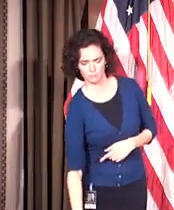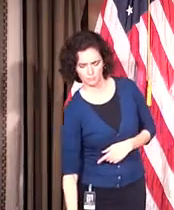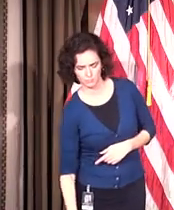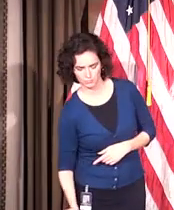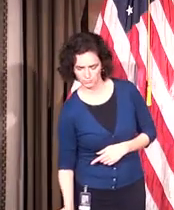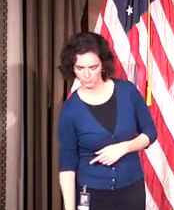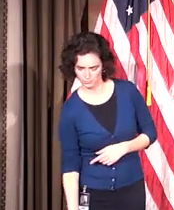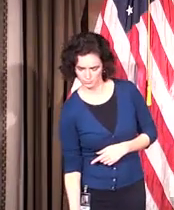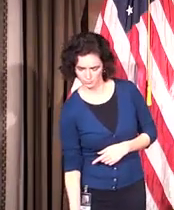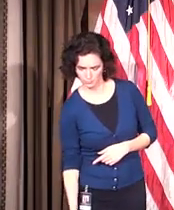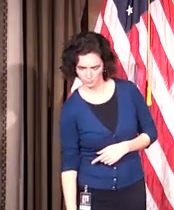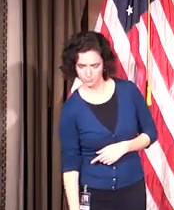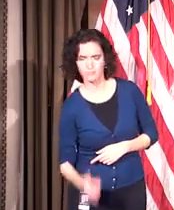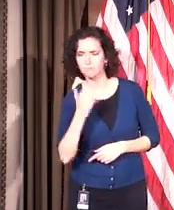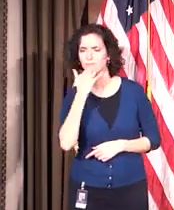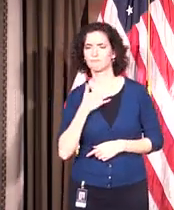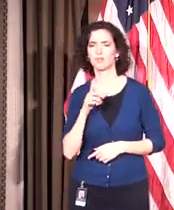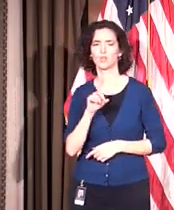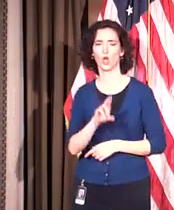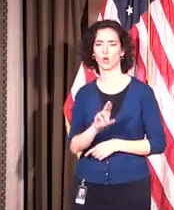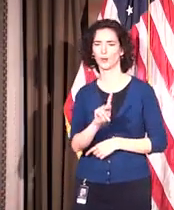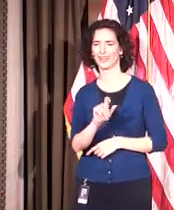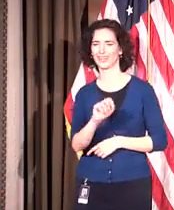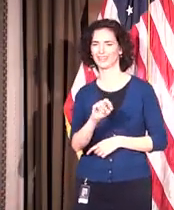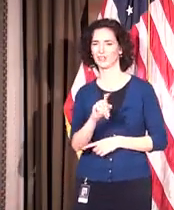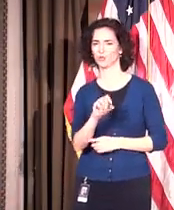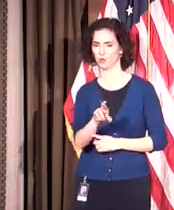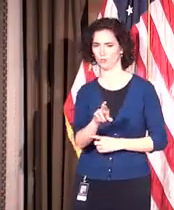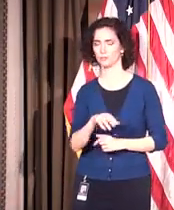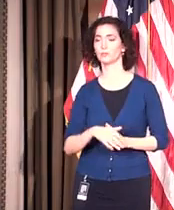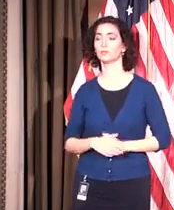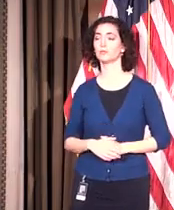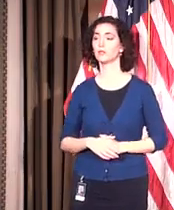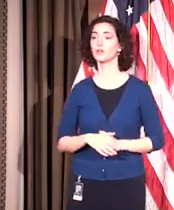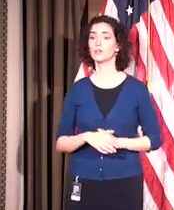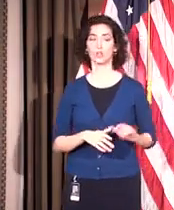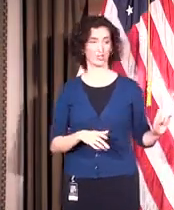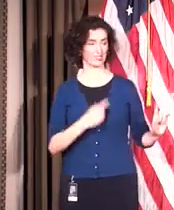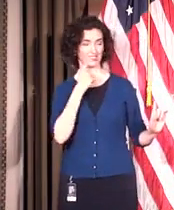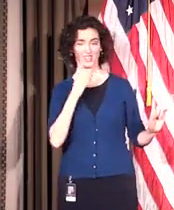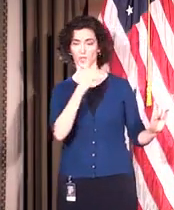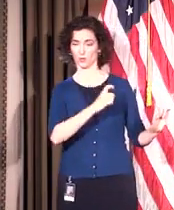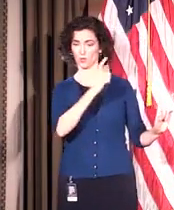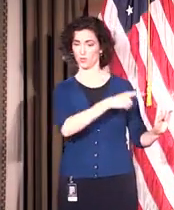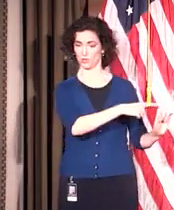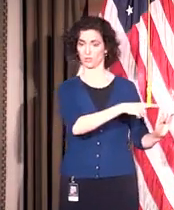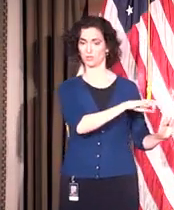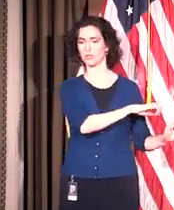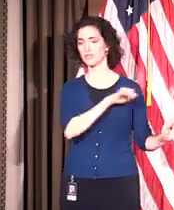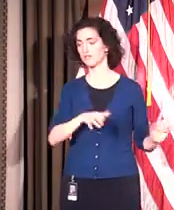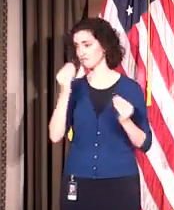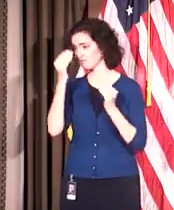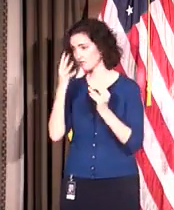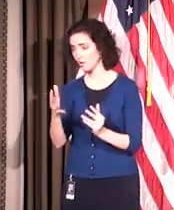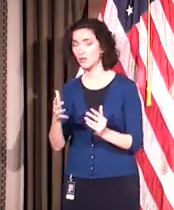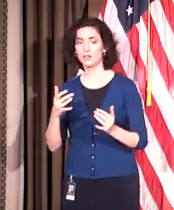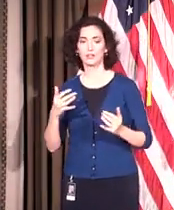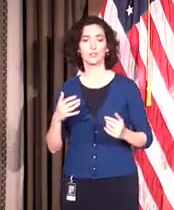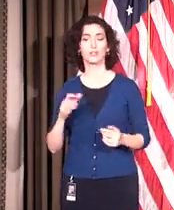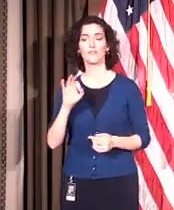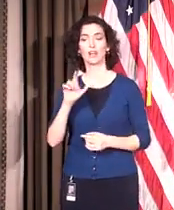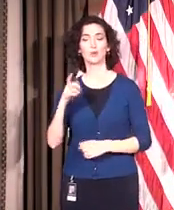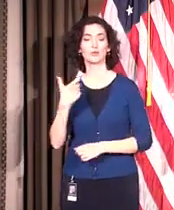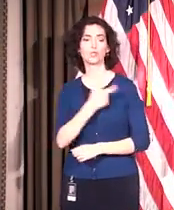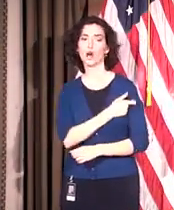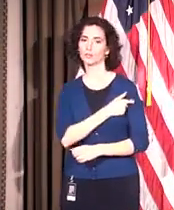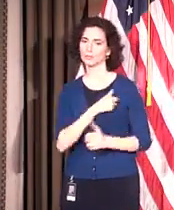it is tied in with the questions you just got. Going to continue to urge people to get a flu shot. It is very important this year, and it is not